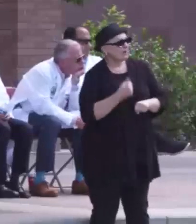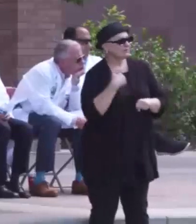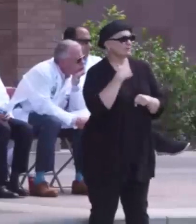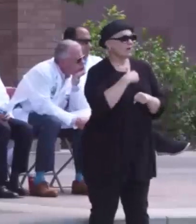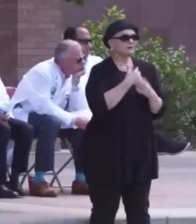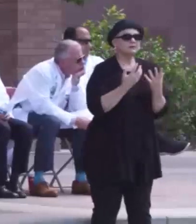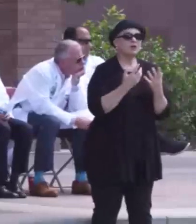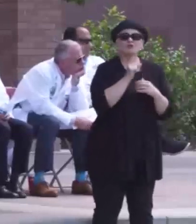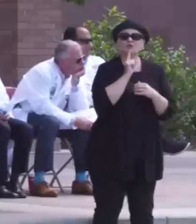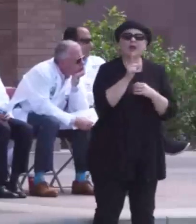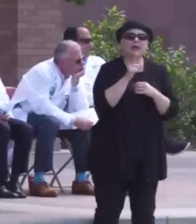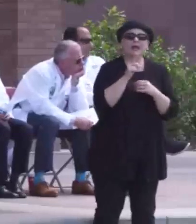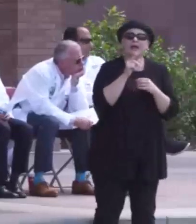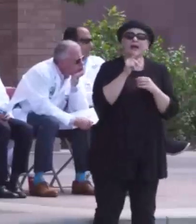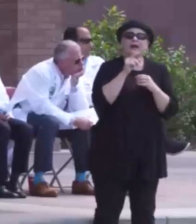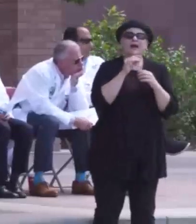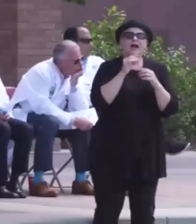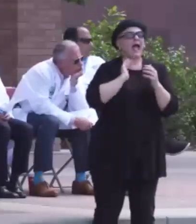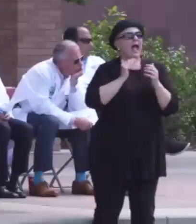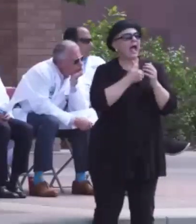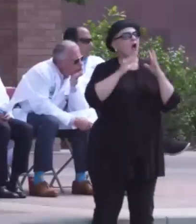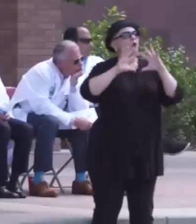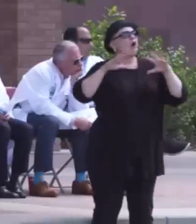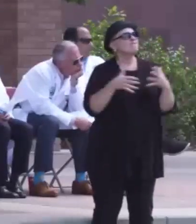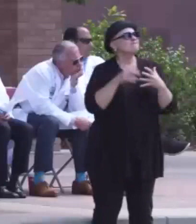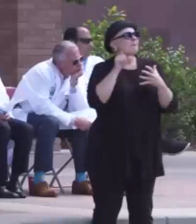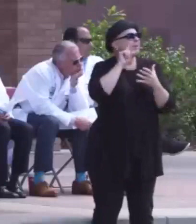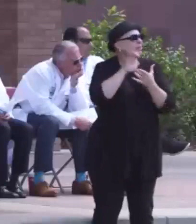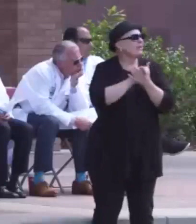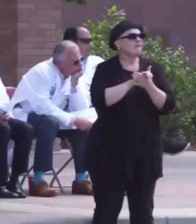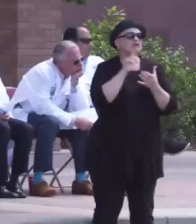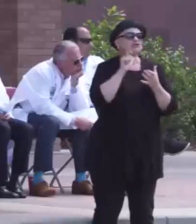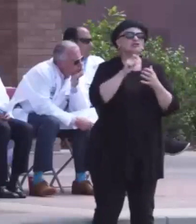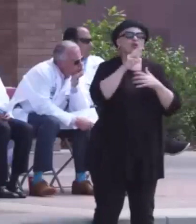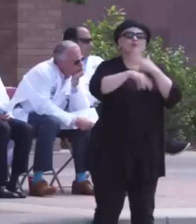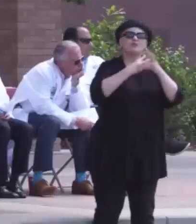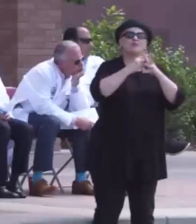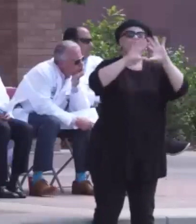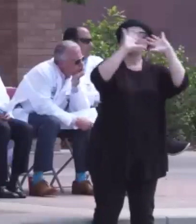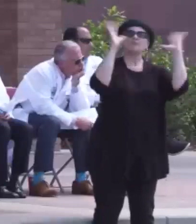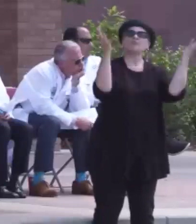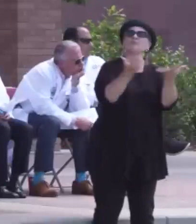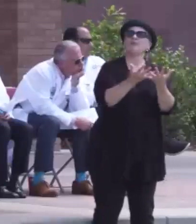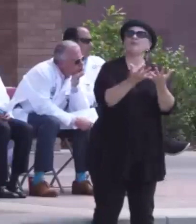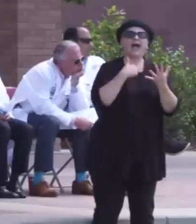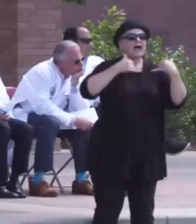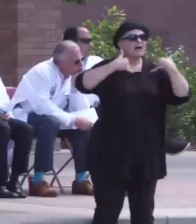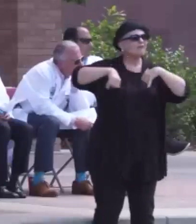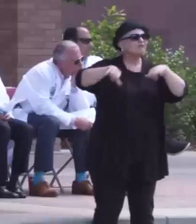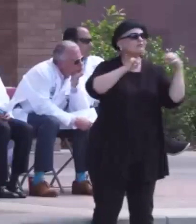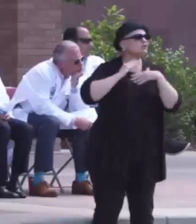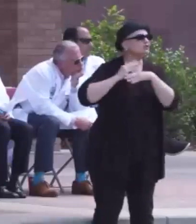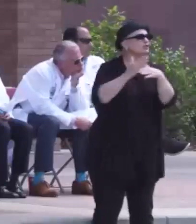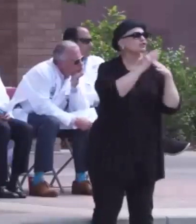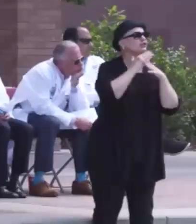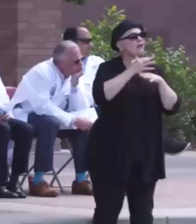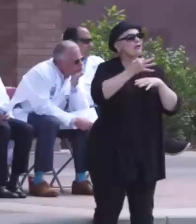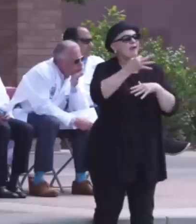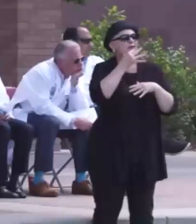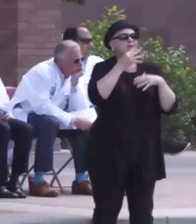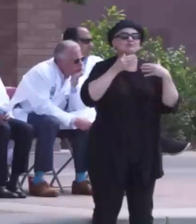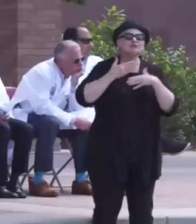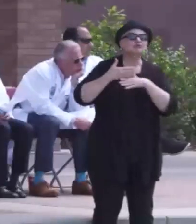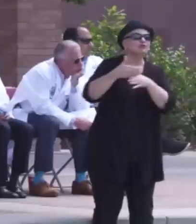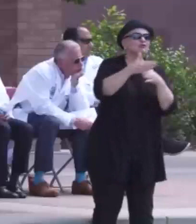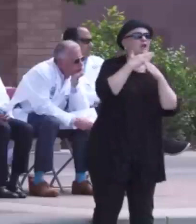for society to have a group of people with shared expertise and shared values who are given the privilege and